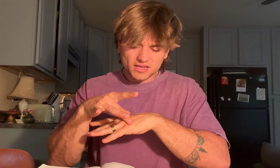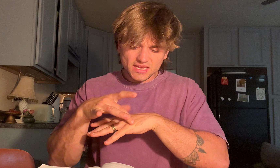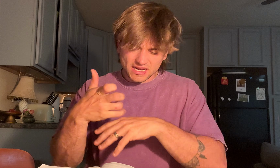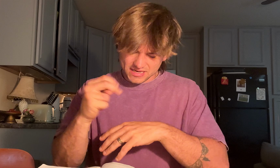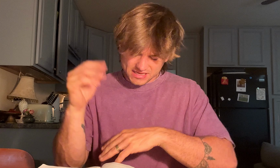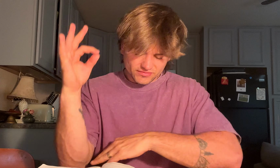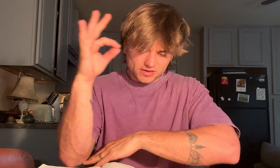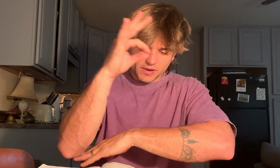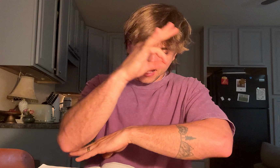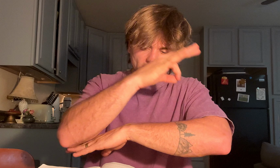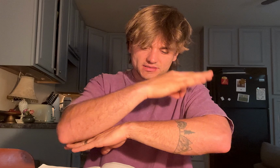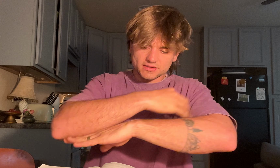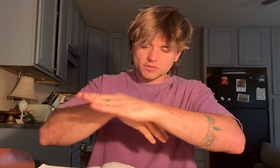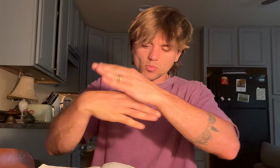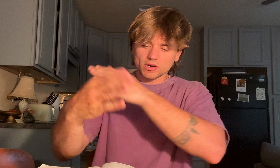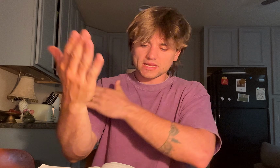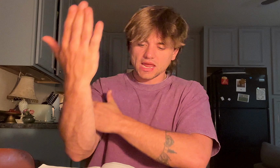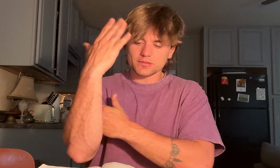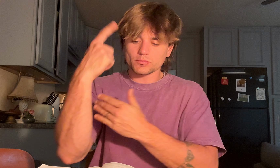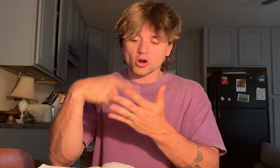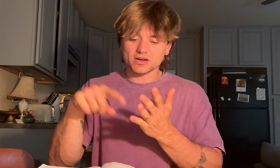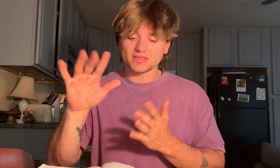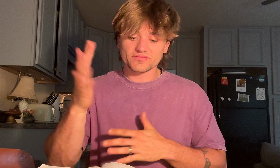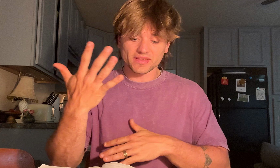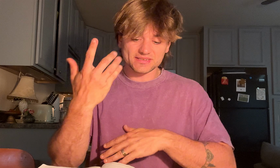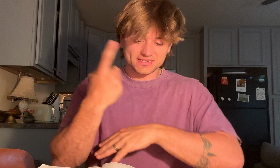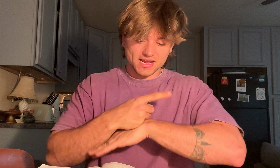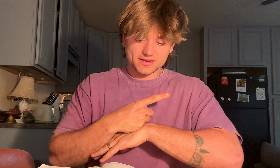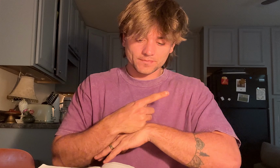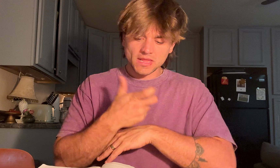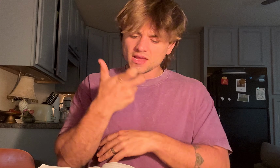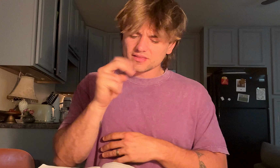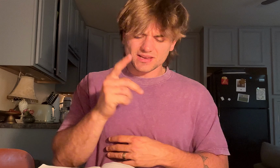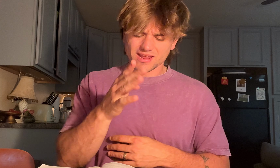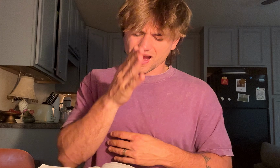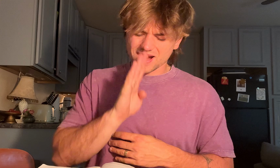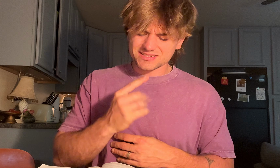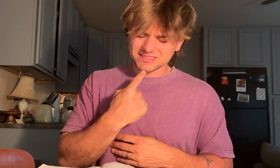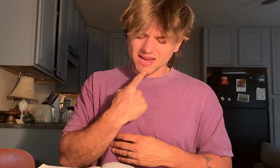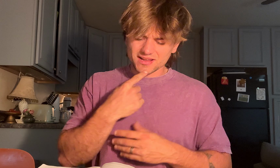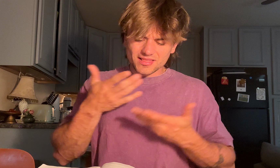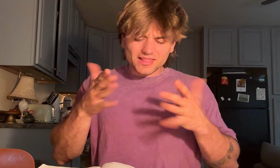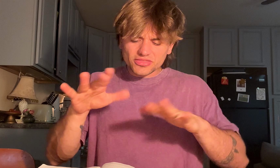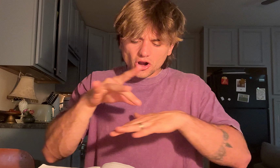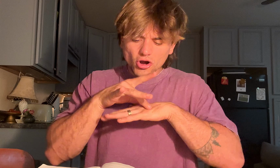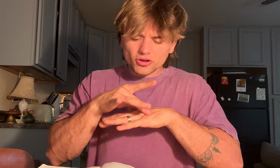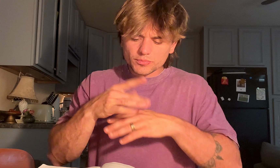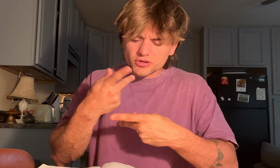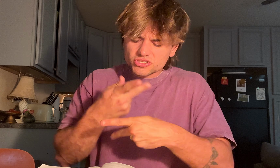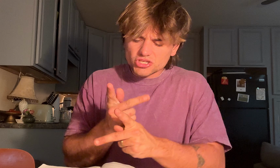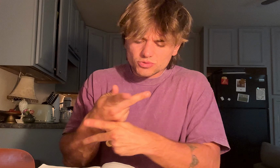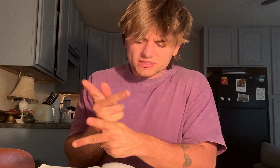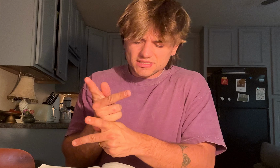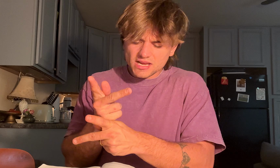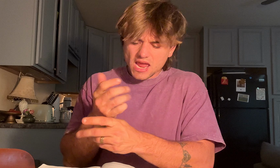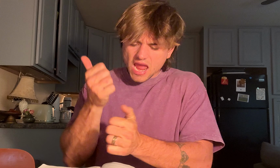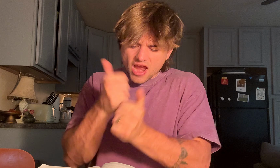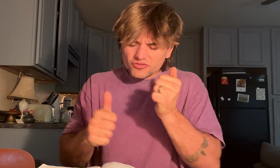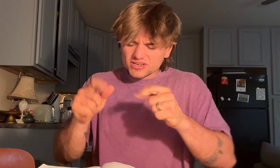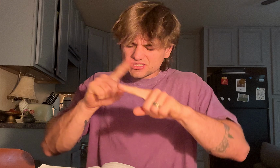And evening passed, the morning came, marking the fifth day. Then God said, "Let the earth produce every sort